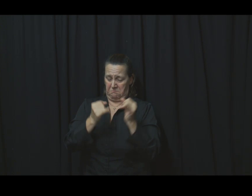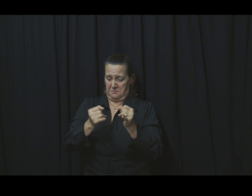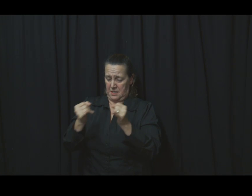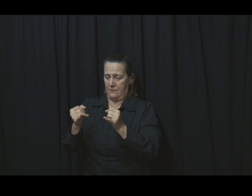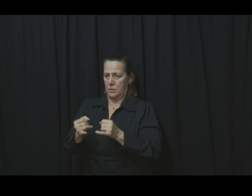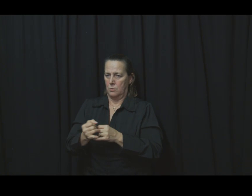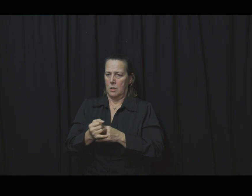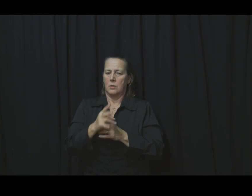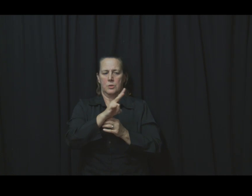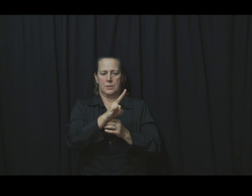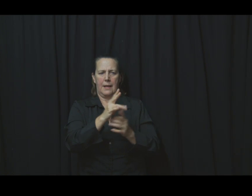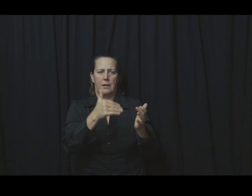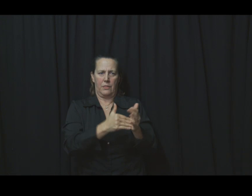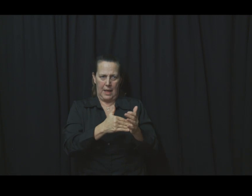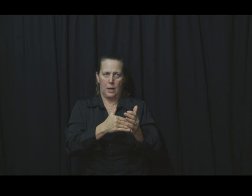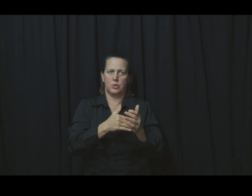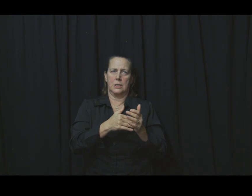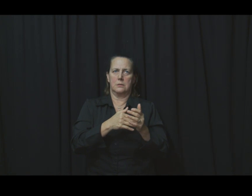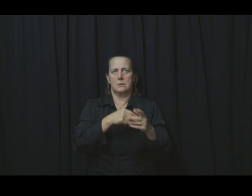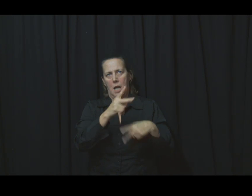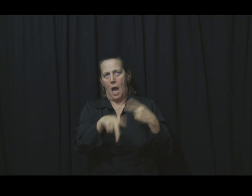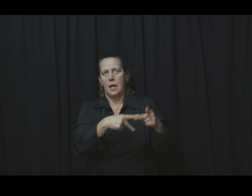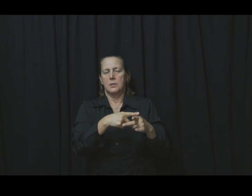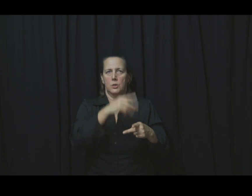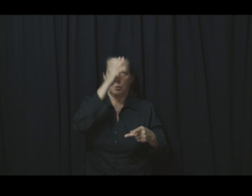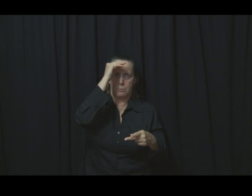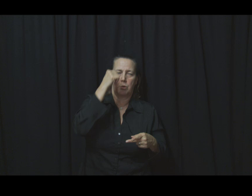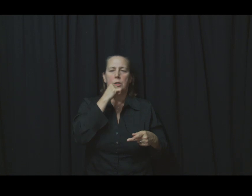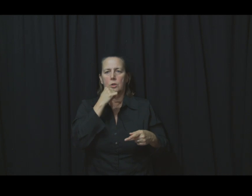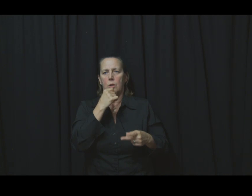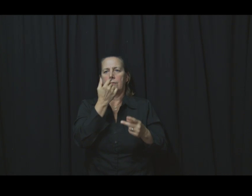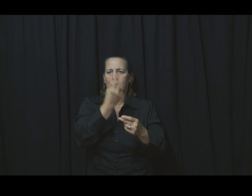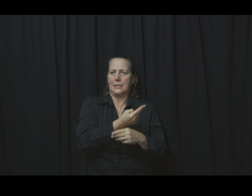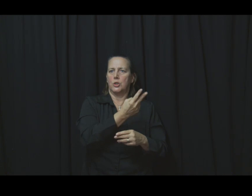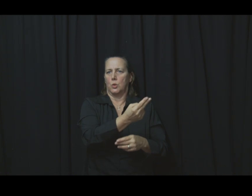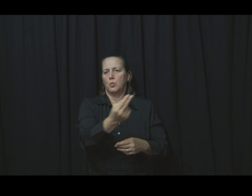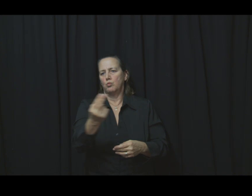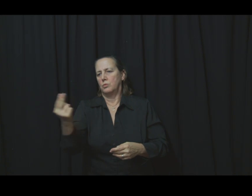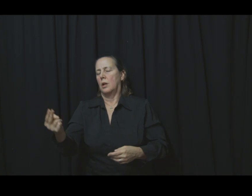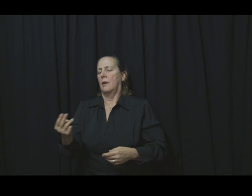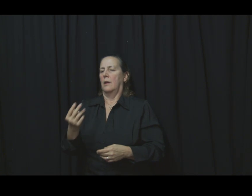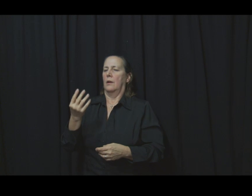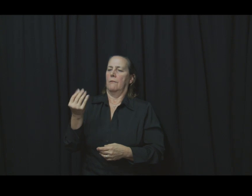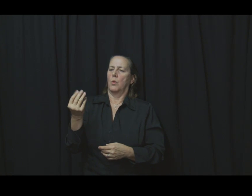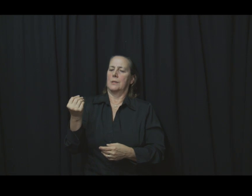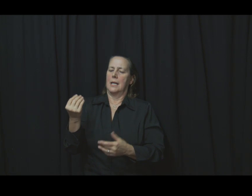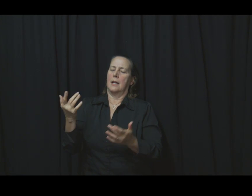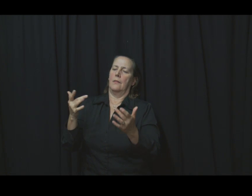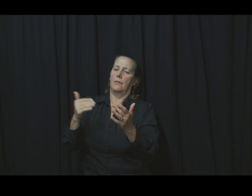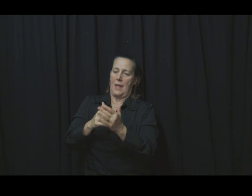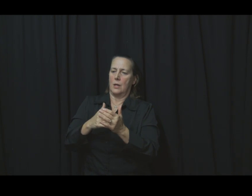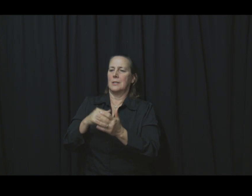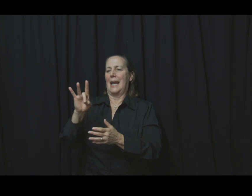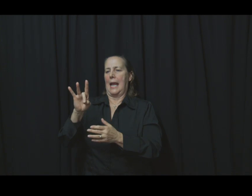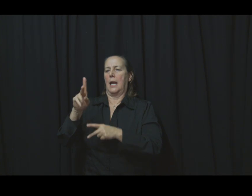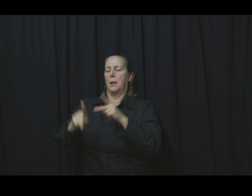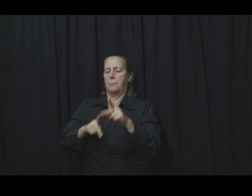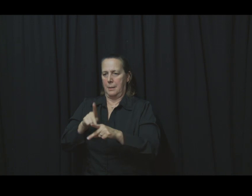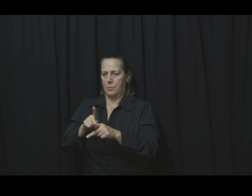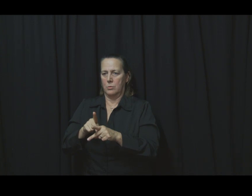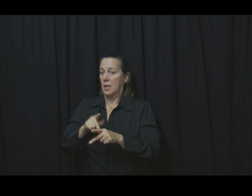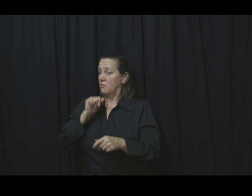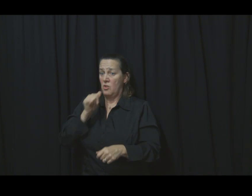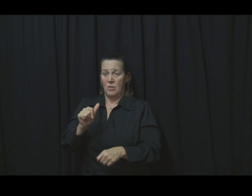and there's a boy and a girl for each one of those. So it's about 14,008 people. And these people were